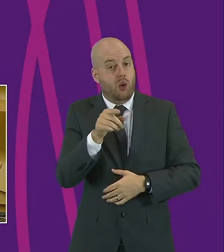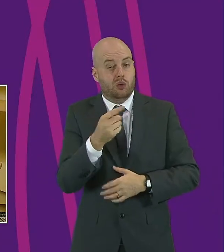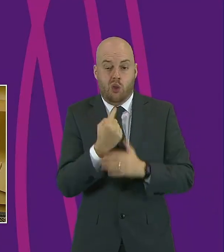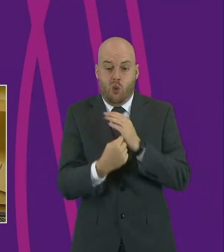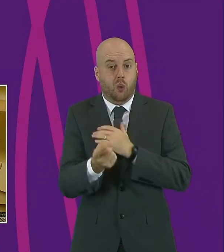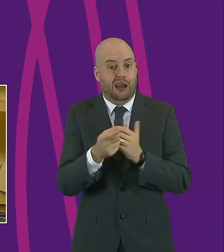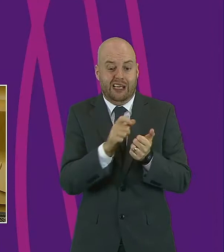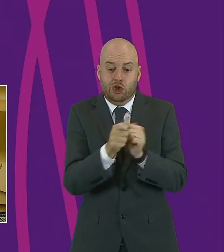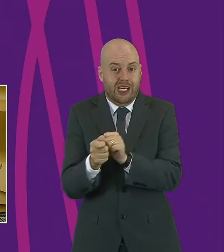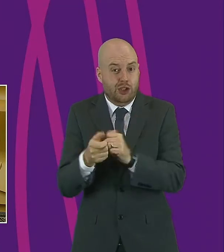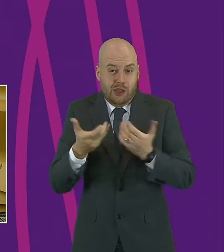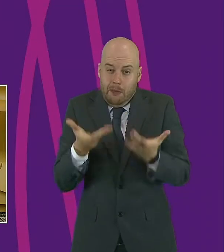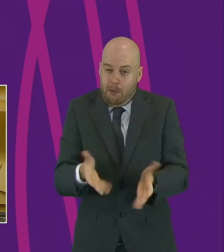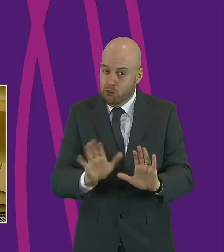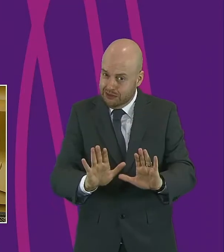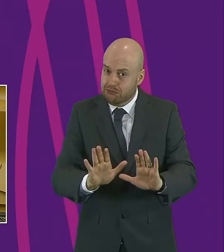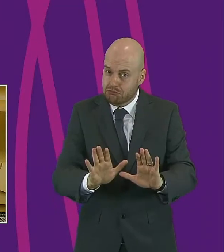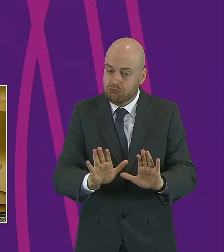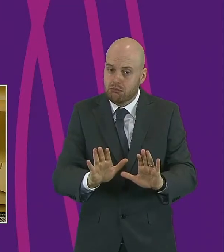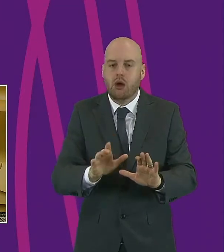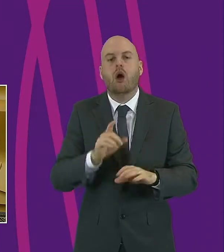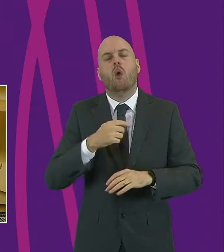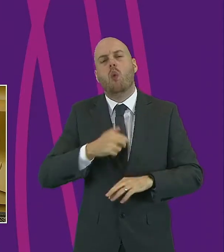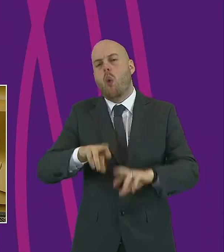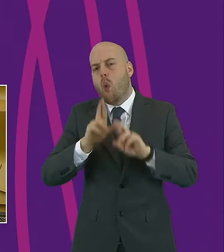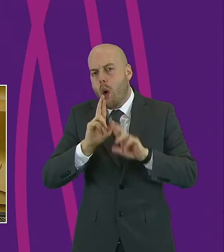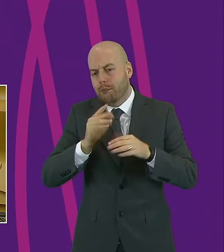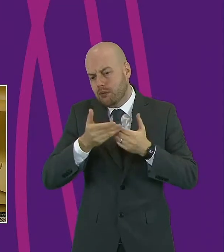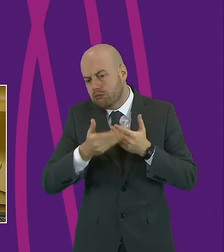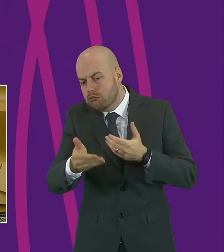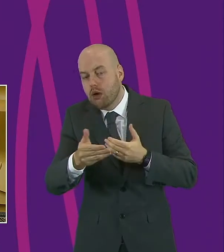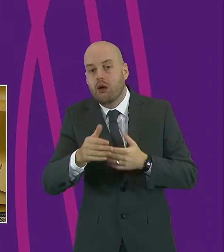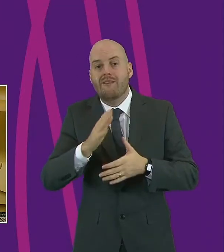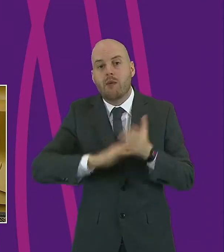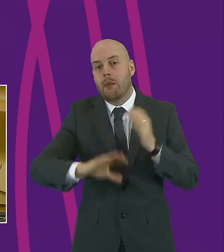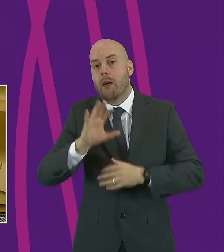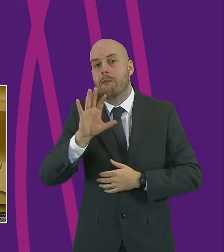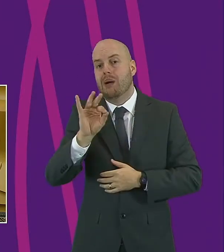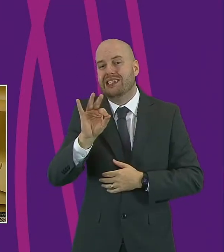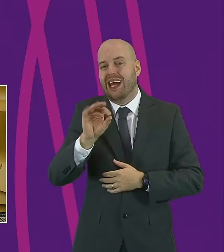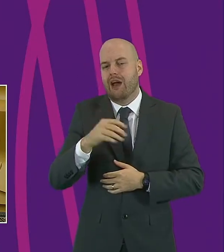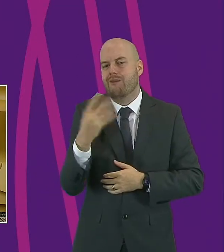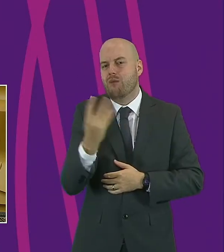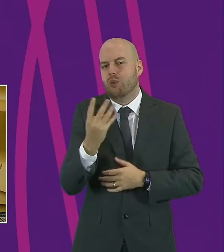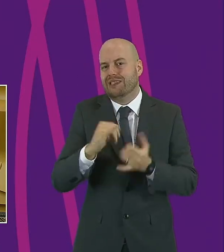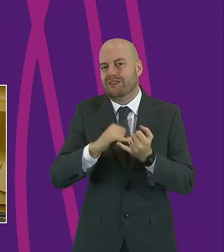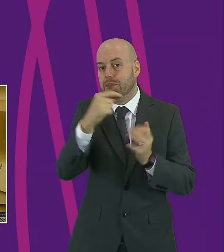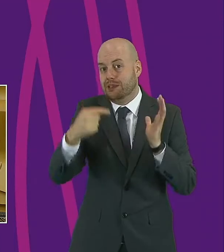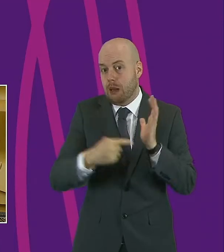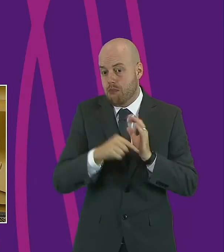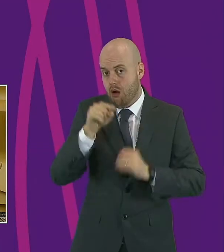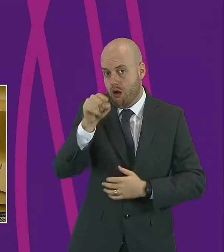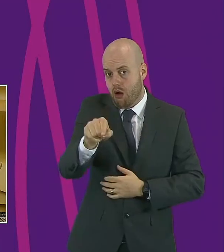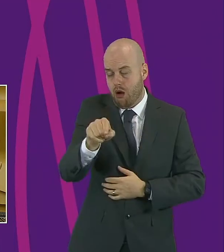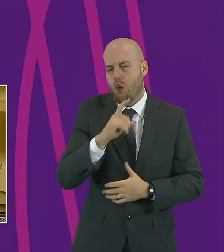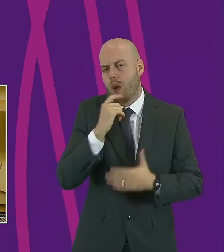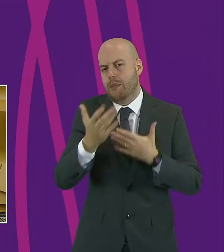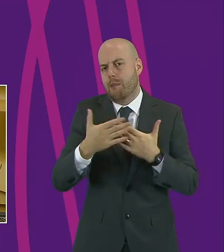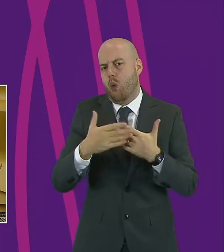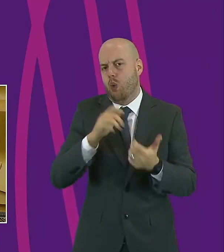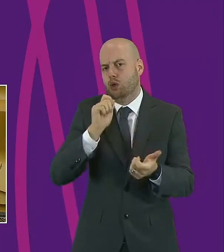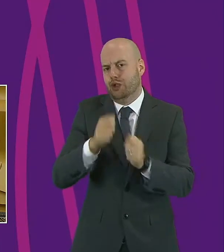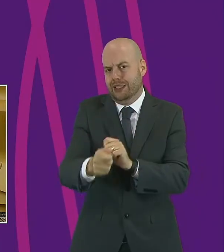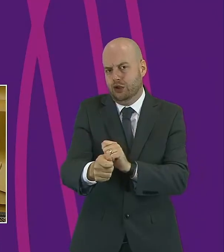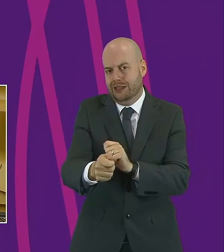period. However, we hope that further changes will be possible from Monday, 14 September, in line with what is currently set out in the